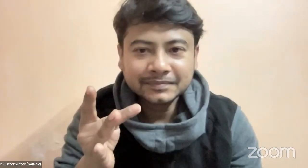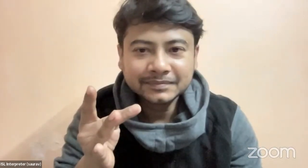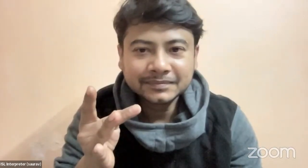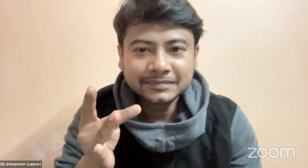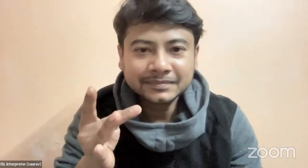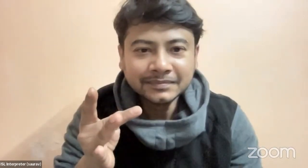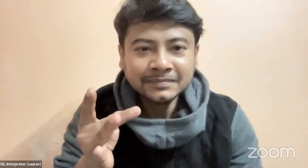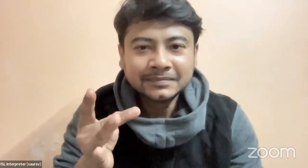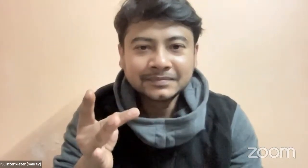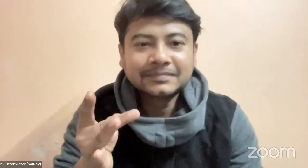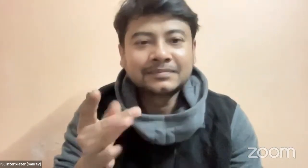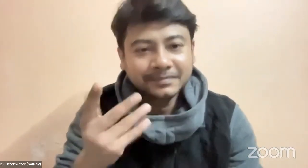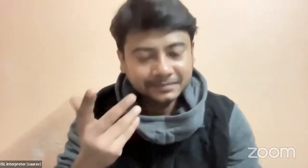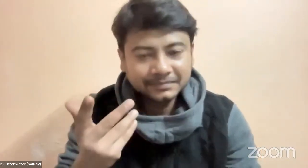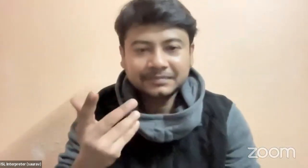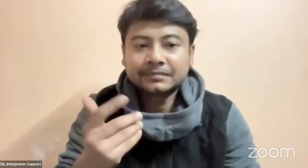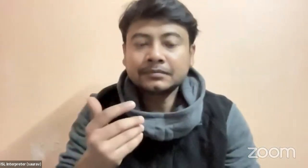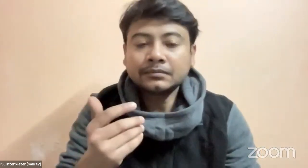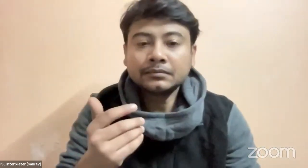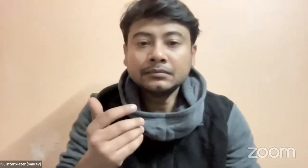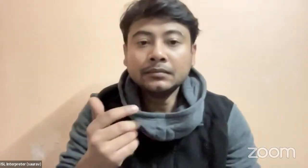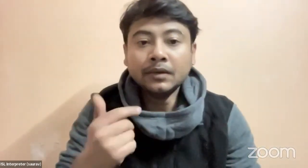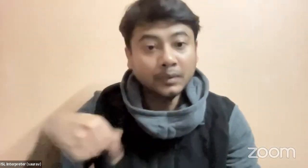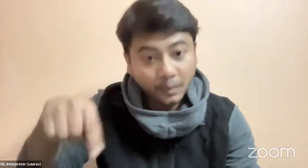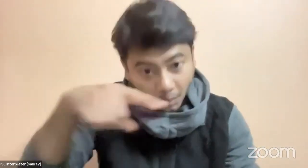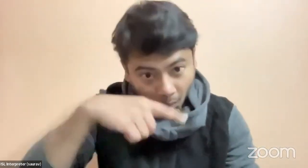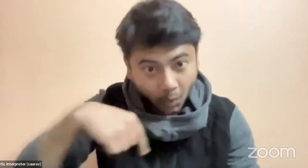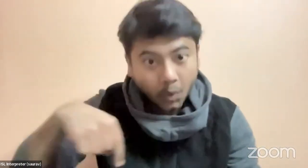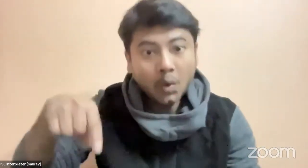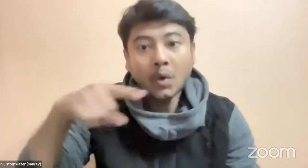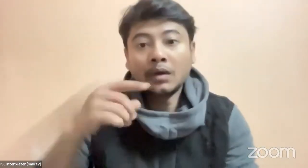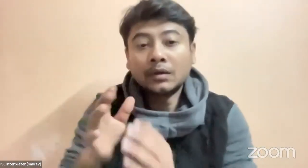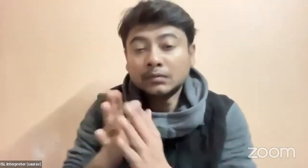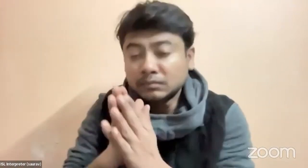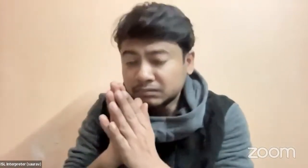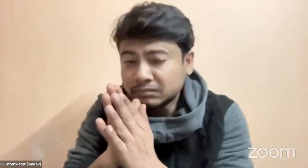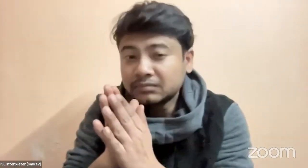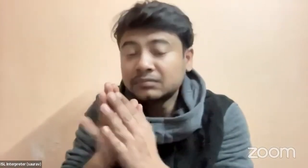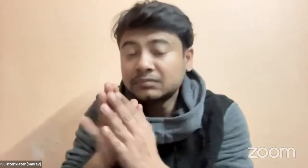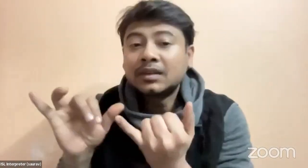you personally come and you personally teach us and train us